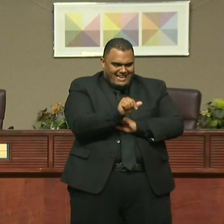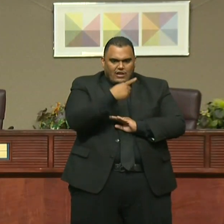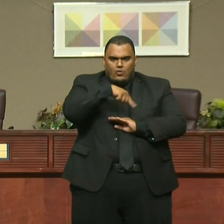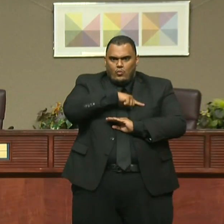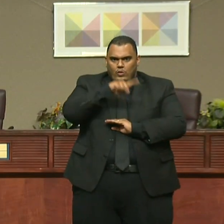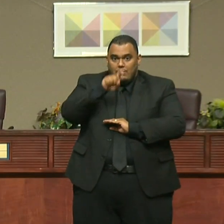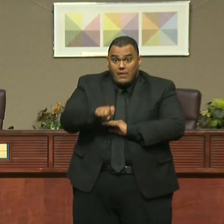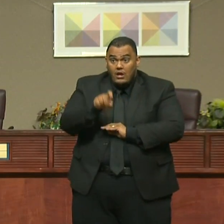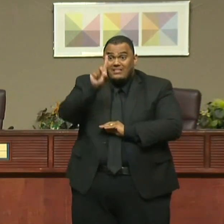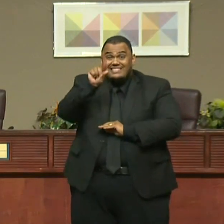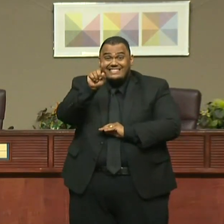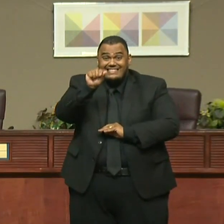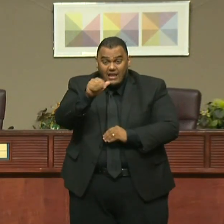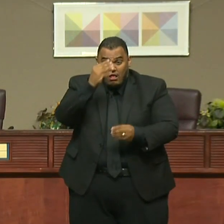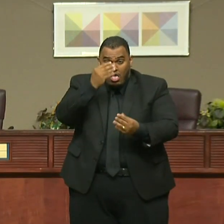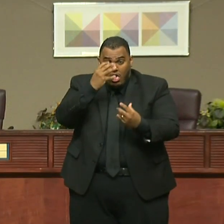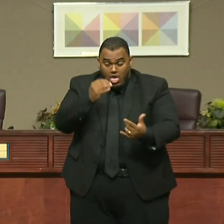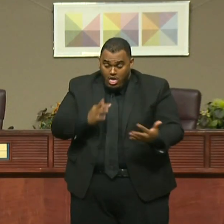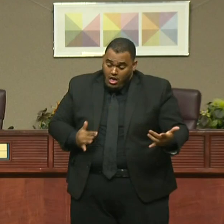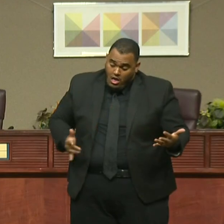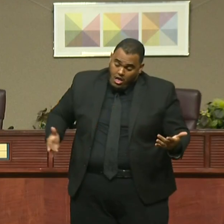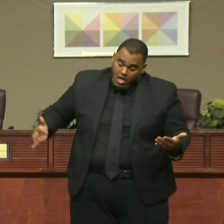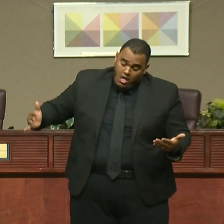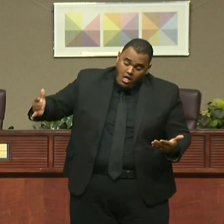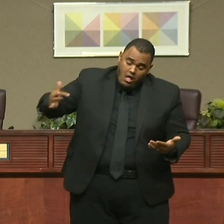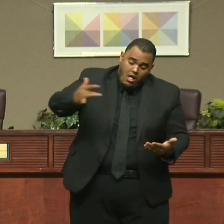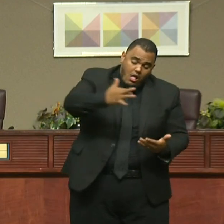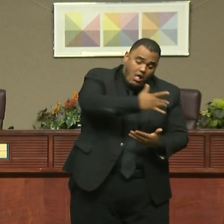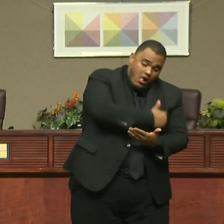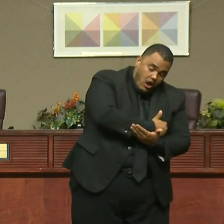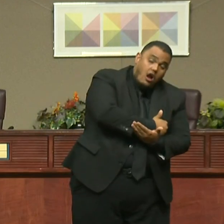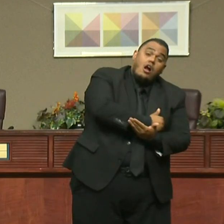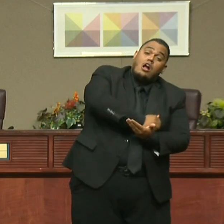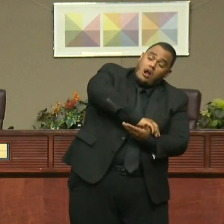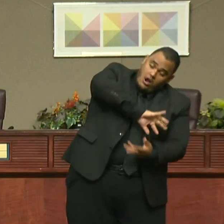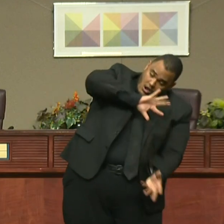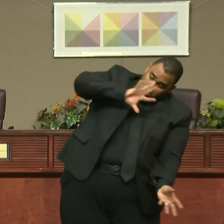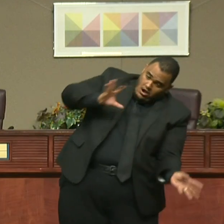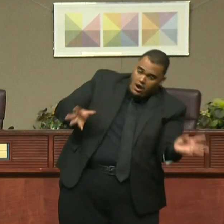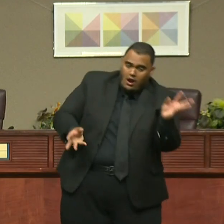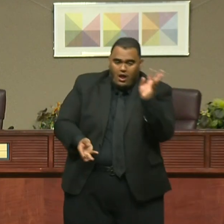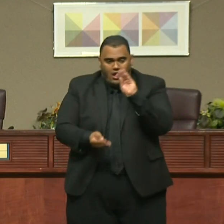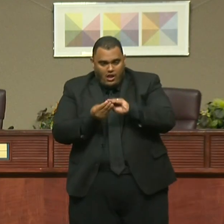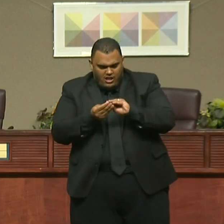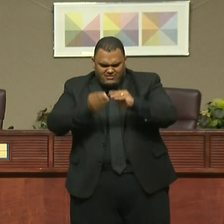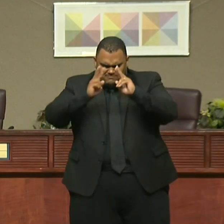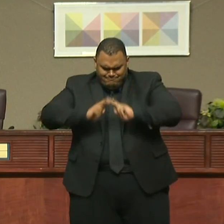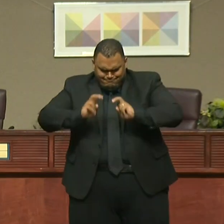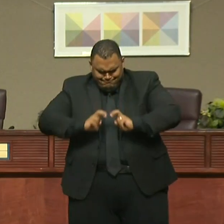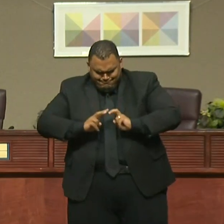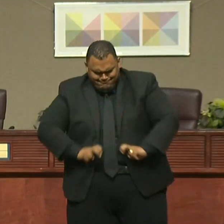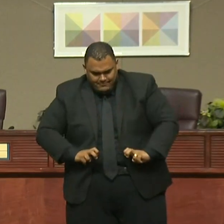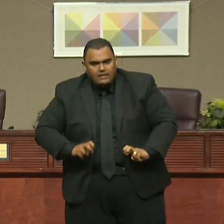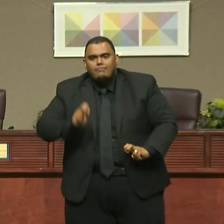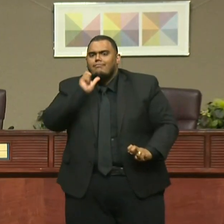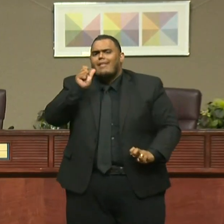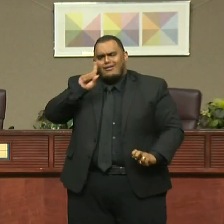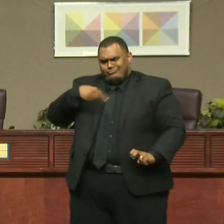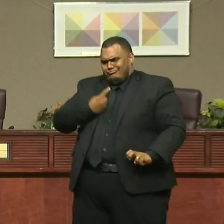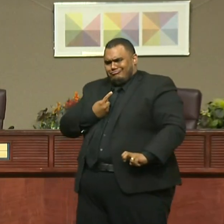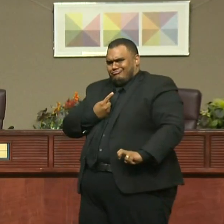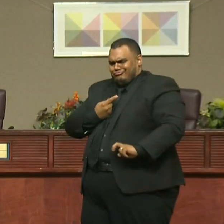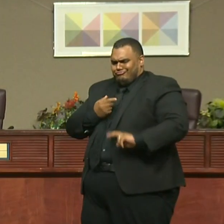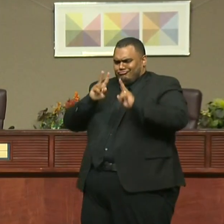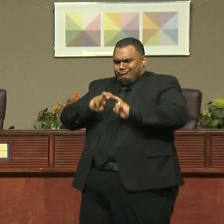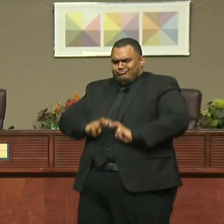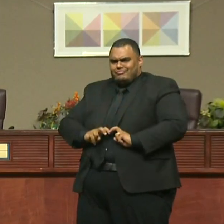get a picture. And this is not my picture. I have a team of people behind me, which I'm very grateful for, that